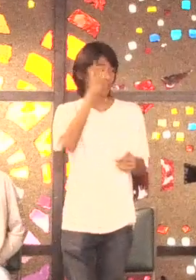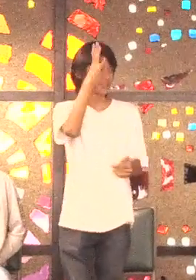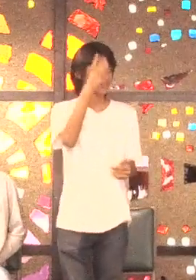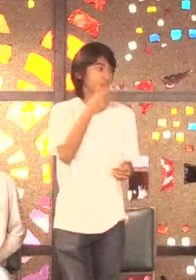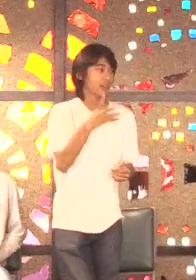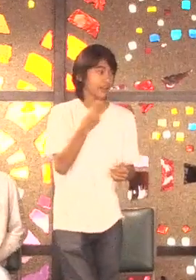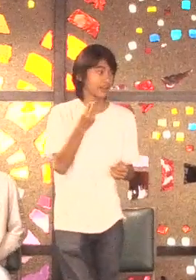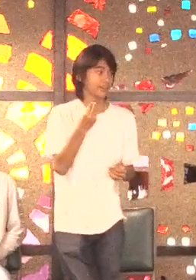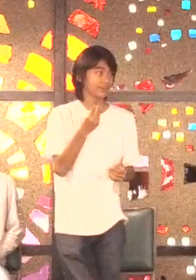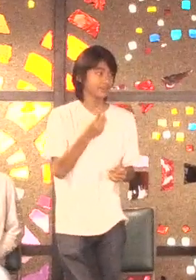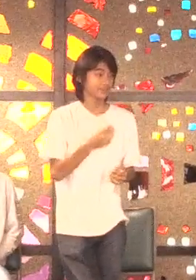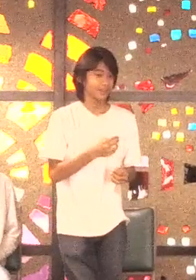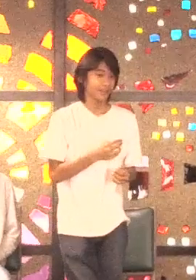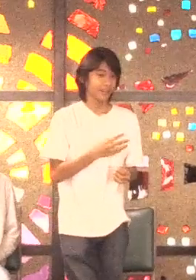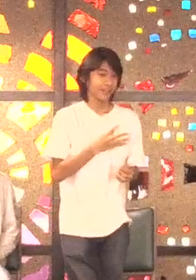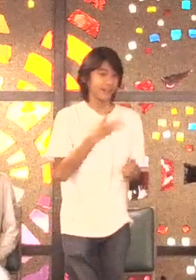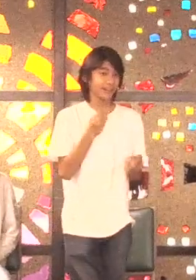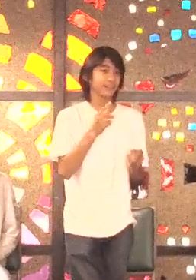class.